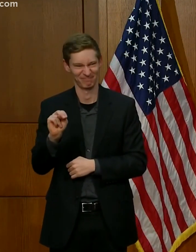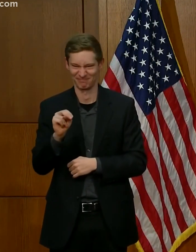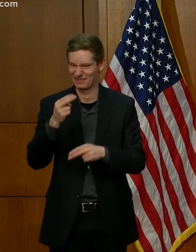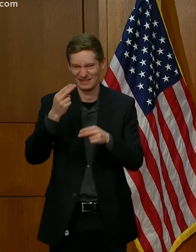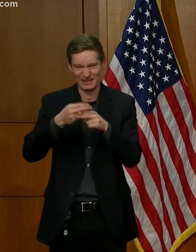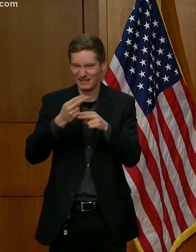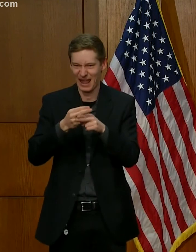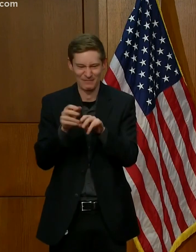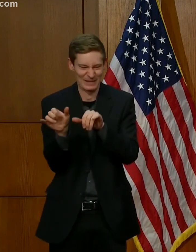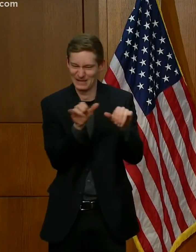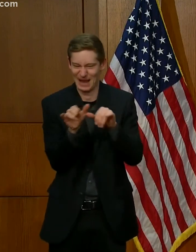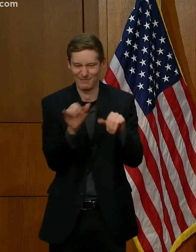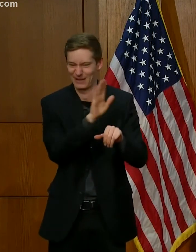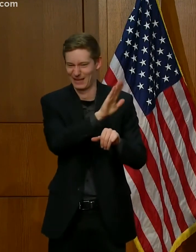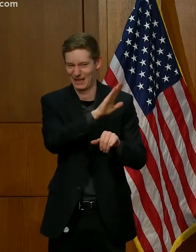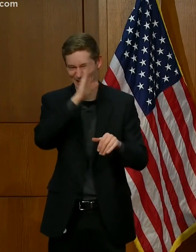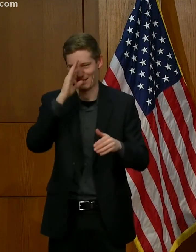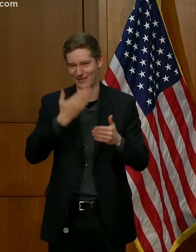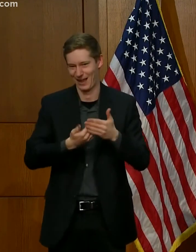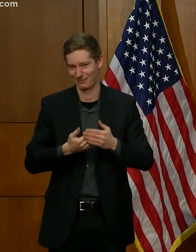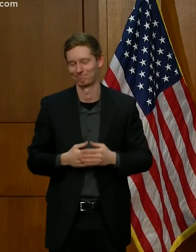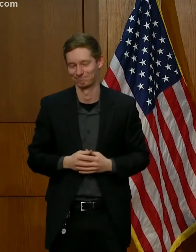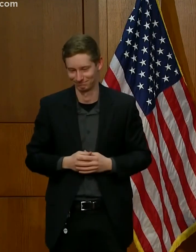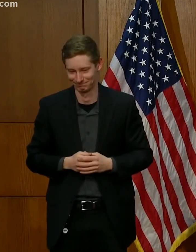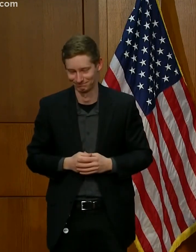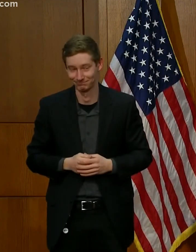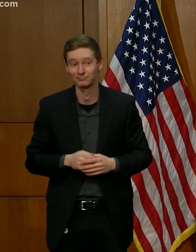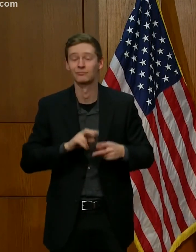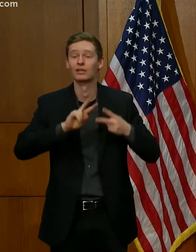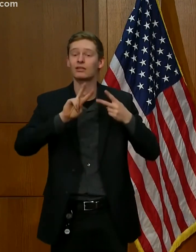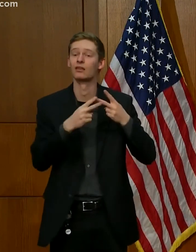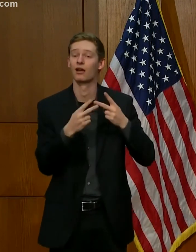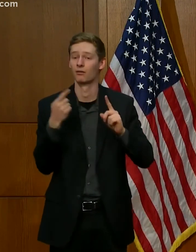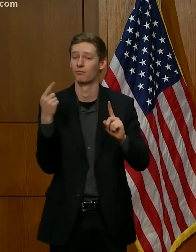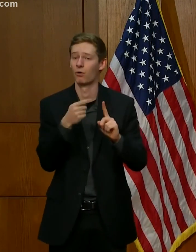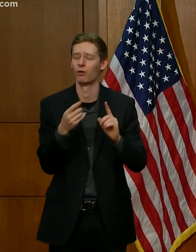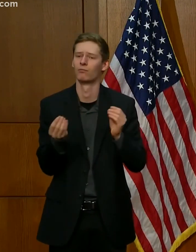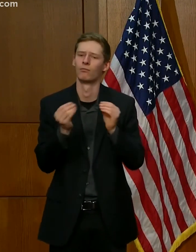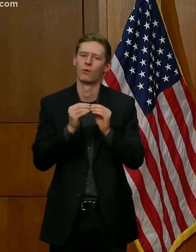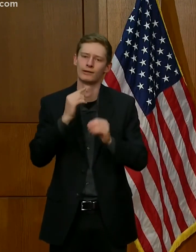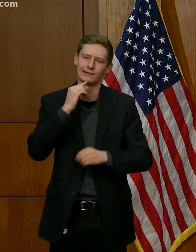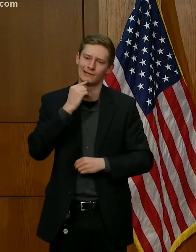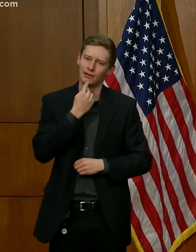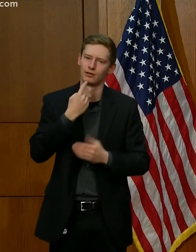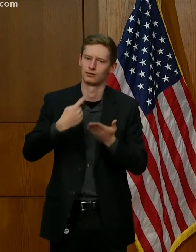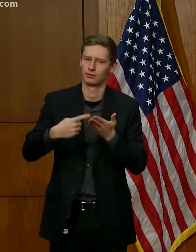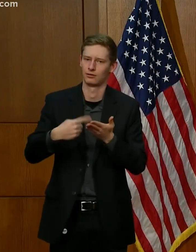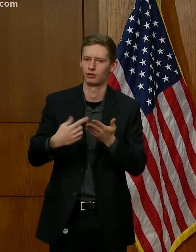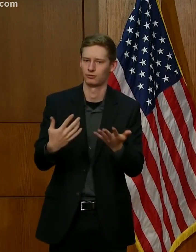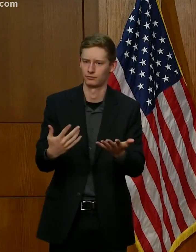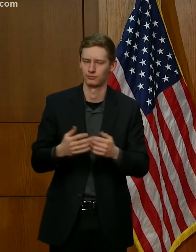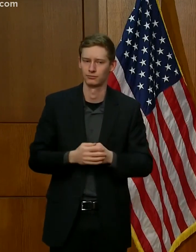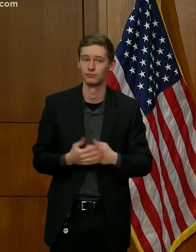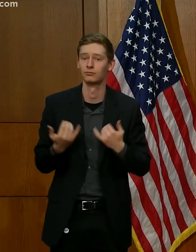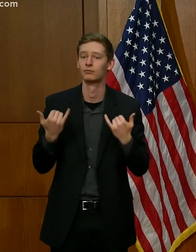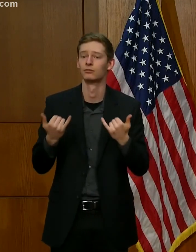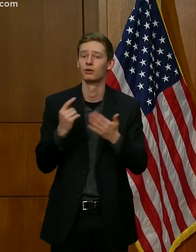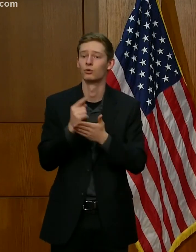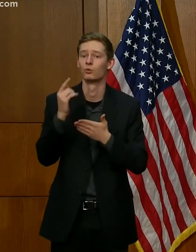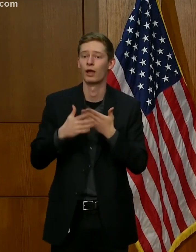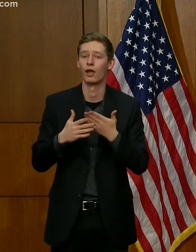doing. Secondly, moving on to perhaps a little bit more serious discussion as we close out. This weekend is the